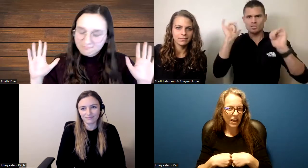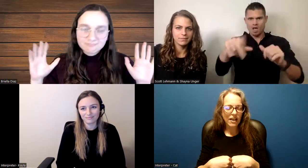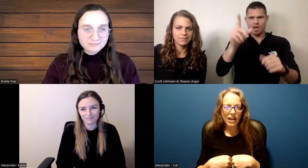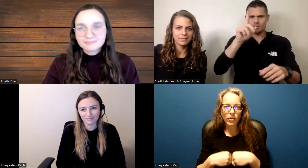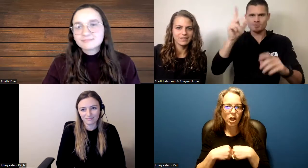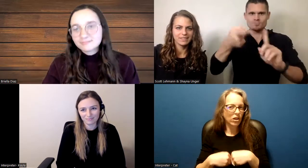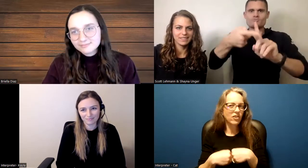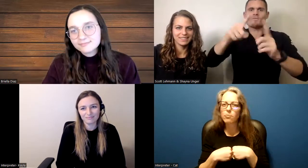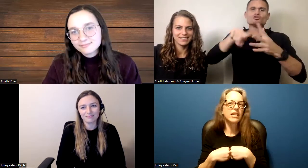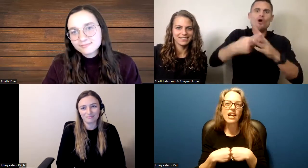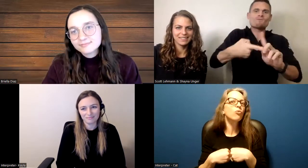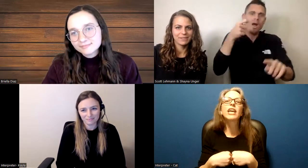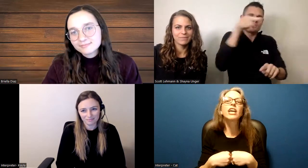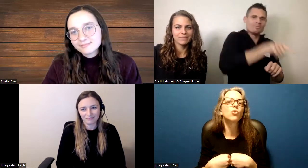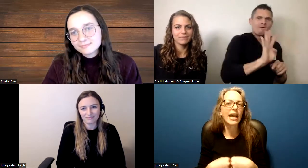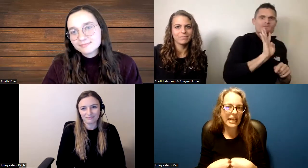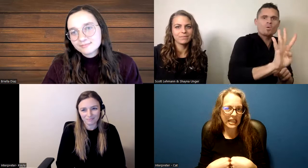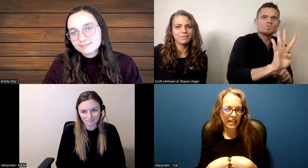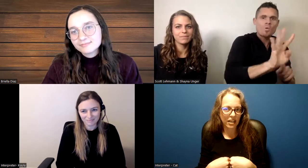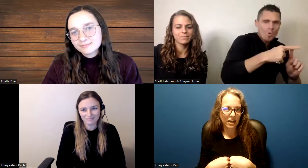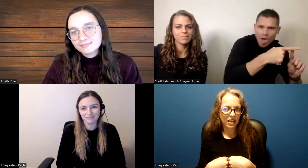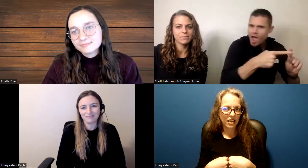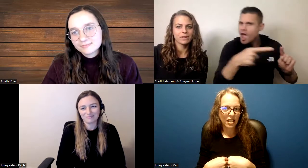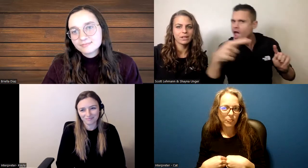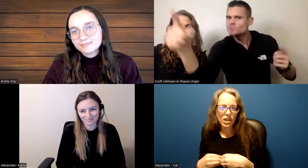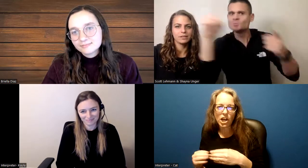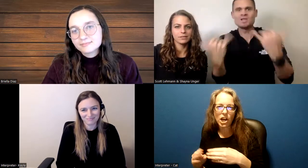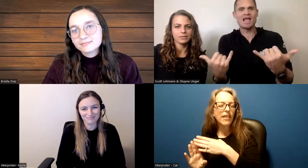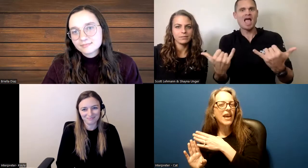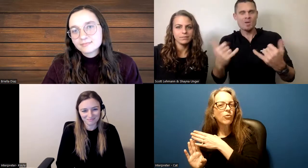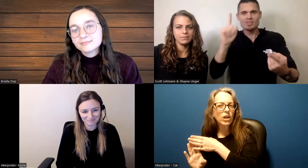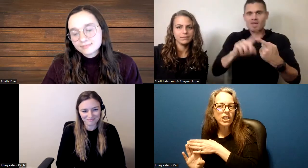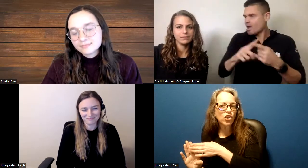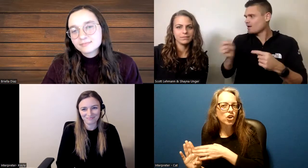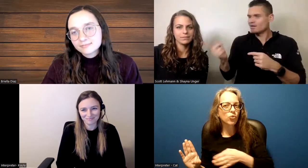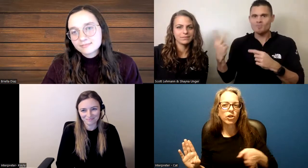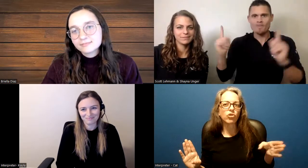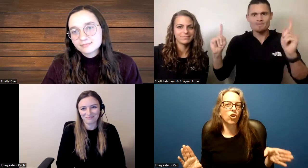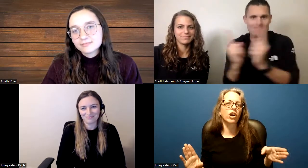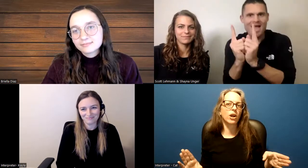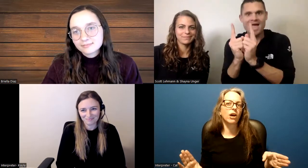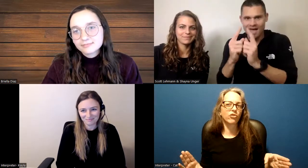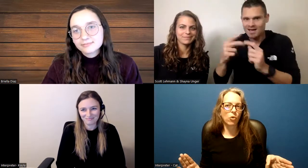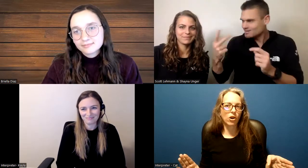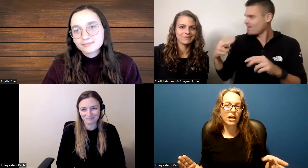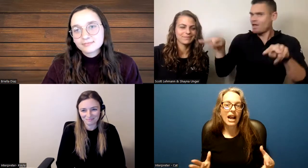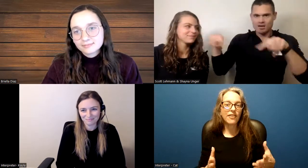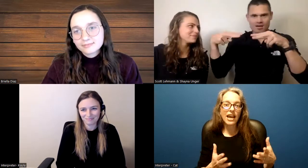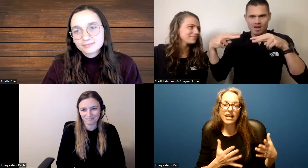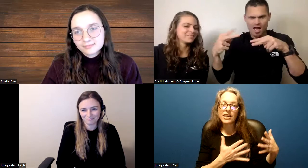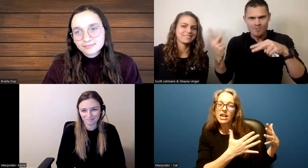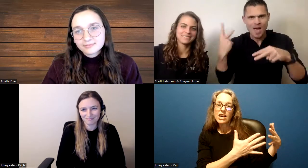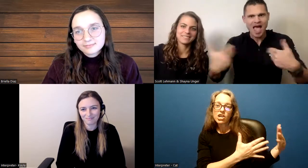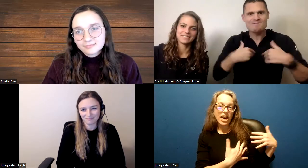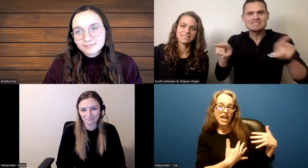belief that regardless of being deaf, we can do anything, you know, and that really took root starting when I was 4. And